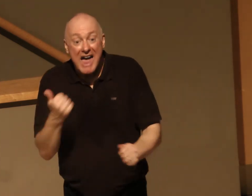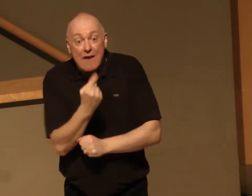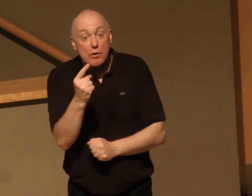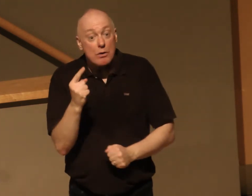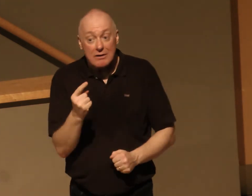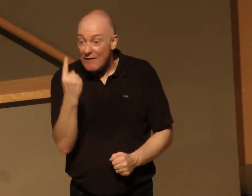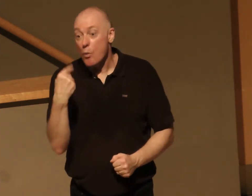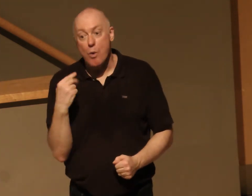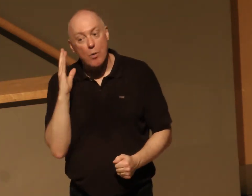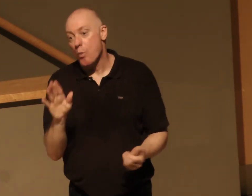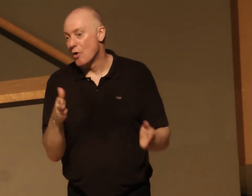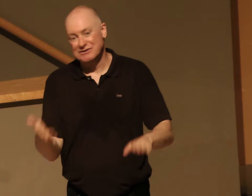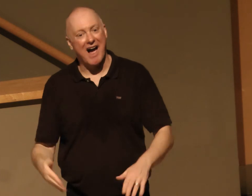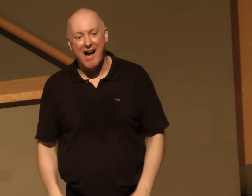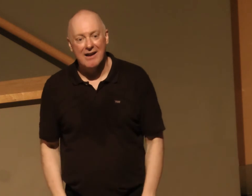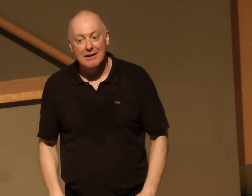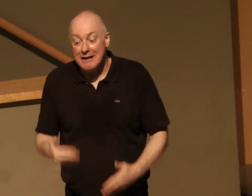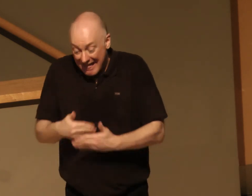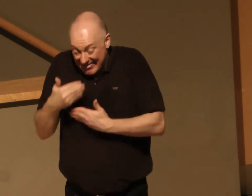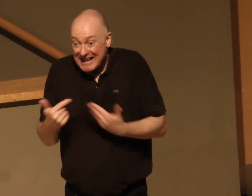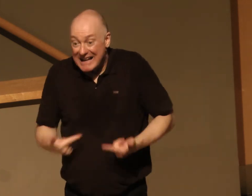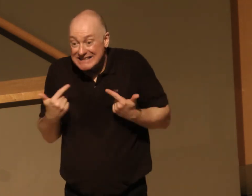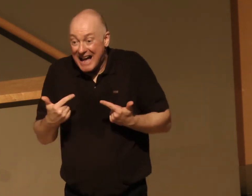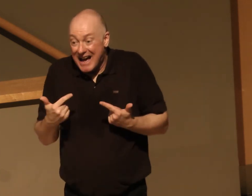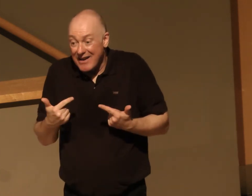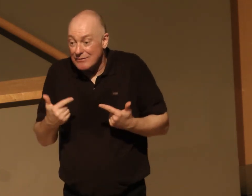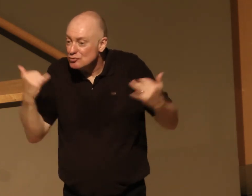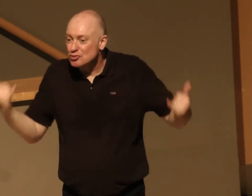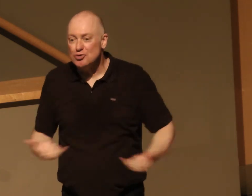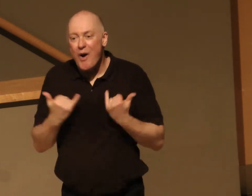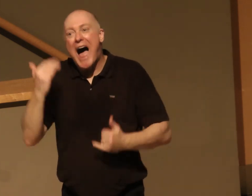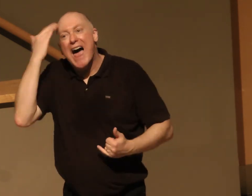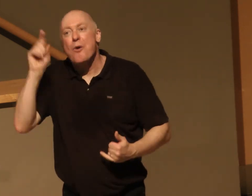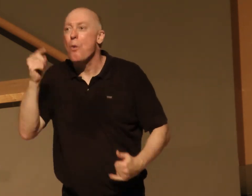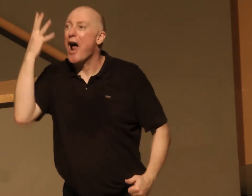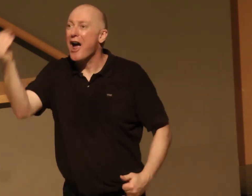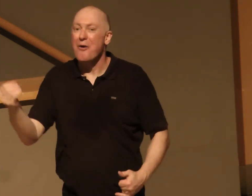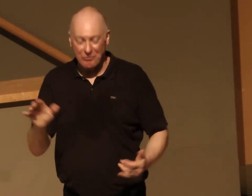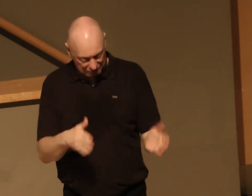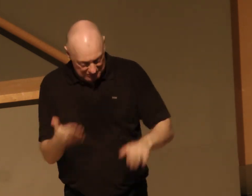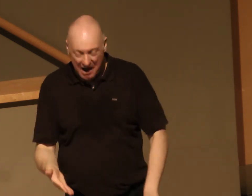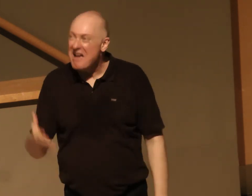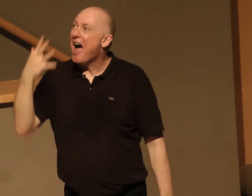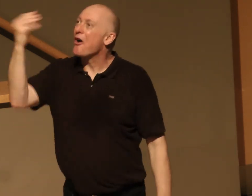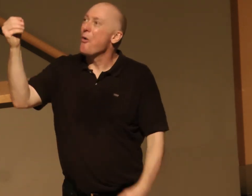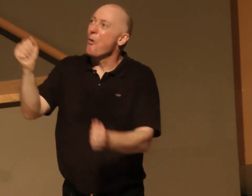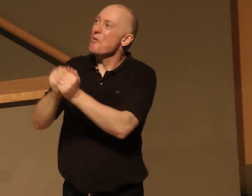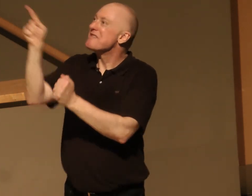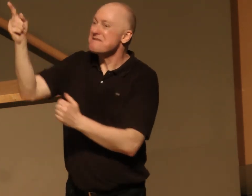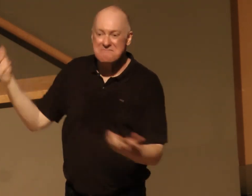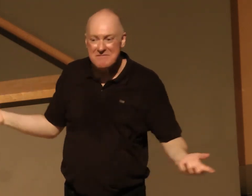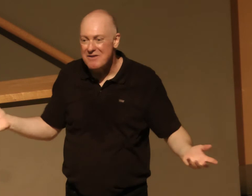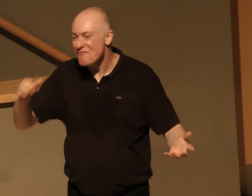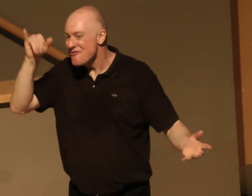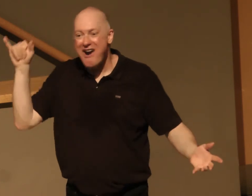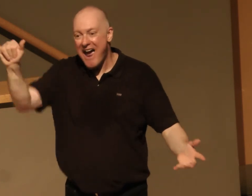you don't have to die in the next life that's joy that's joy I know where I'm going to go when I die when I leave this birth I'm going to be with him forever that's joy